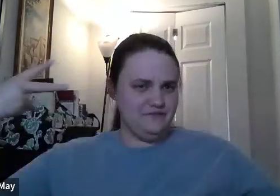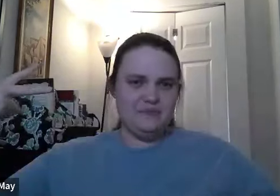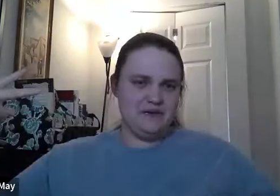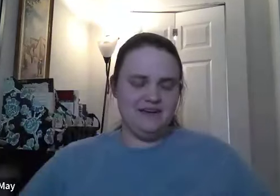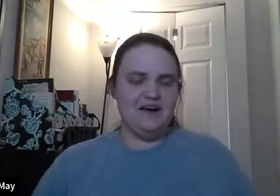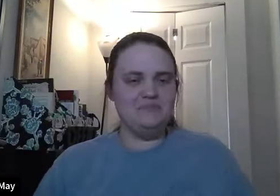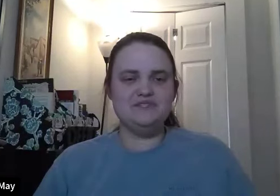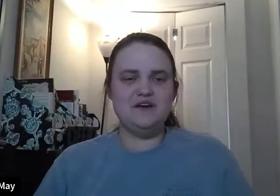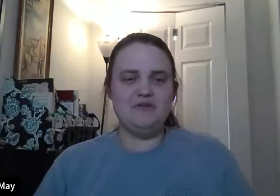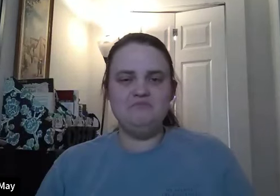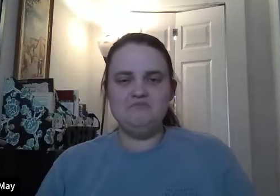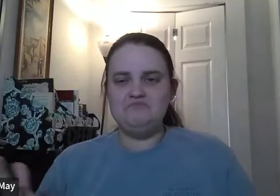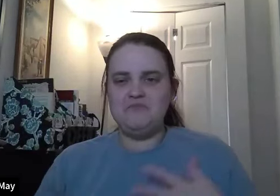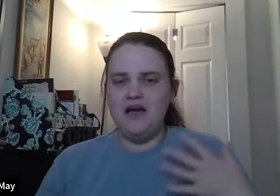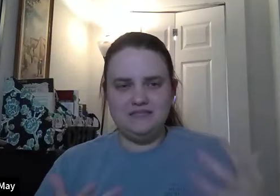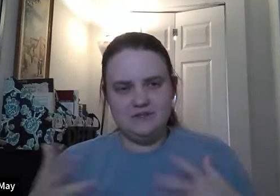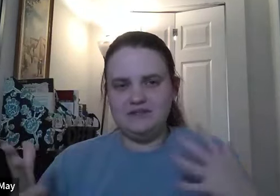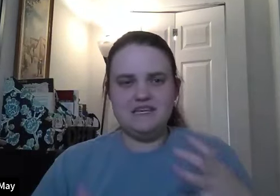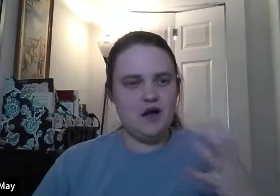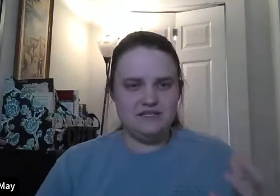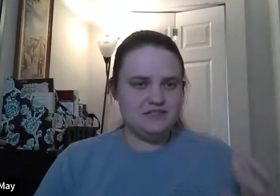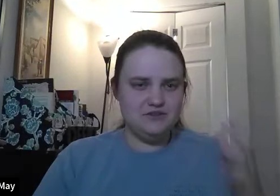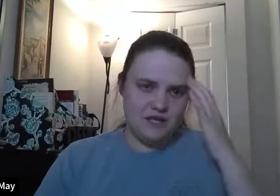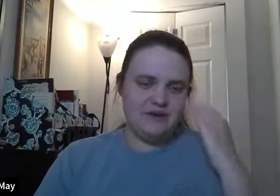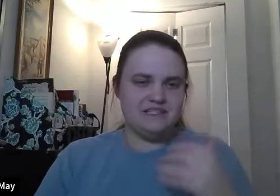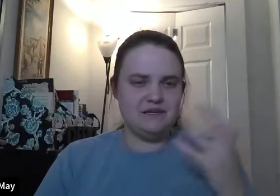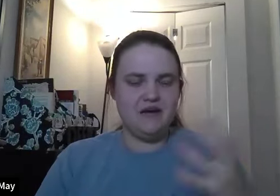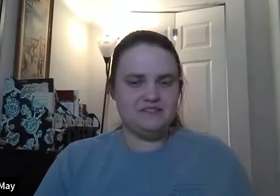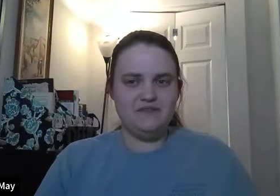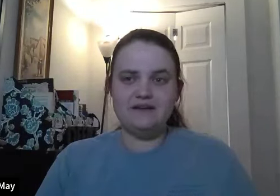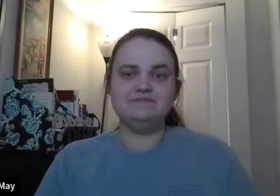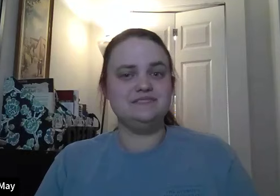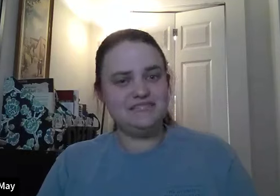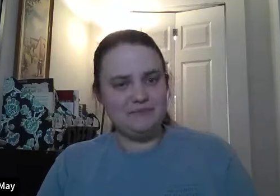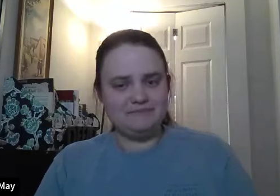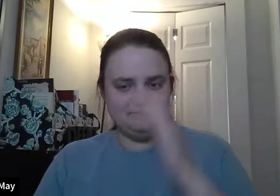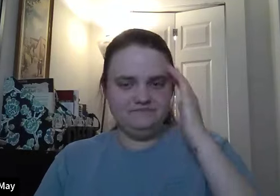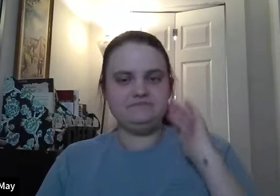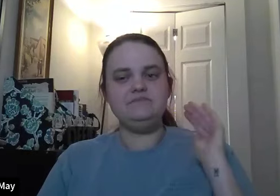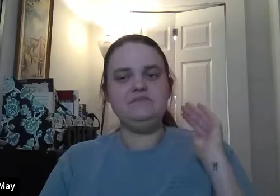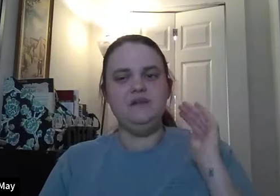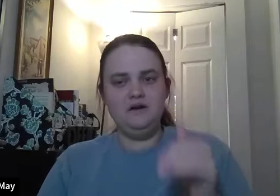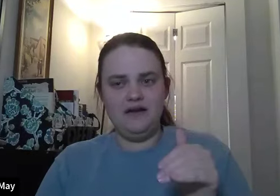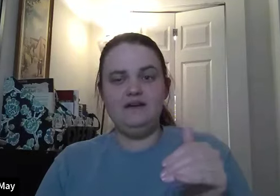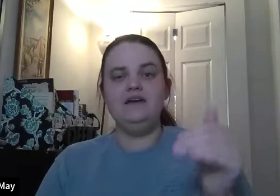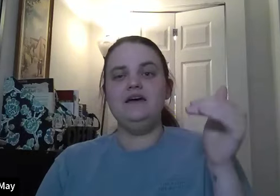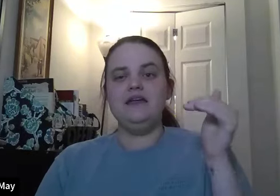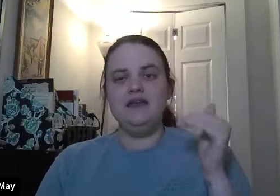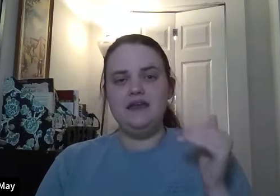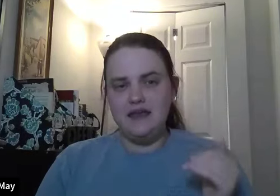flip it. So I typically say context clues really makes the impact on that. So, okay, now